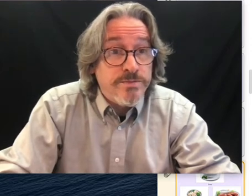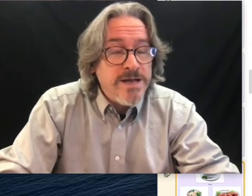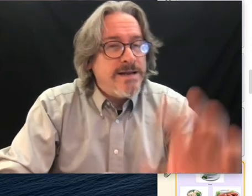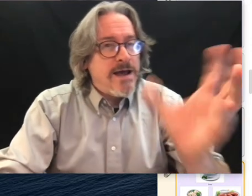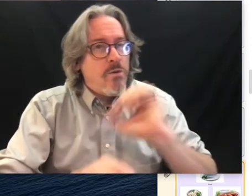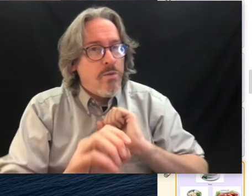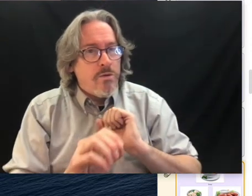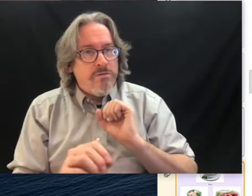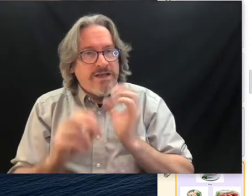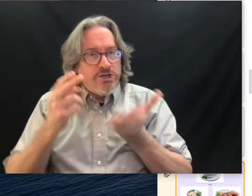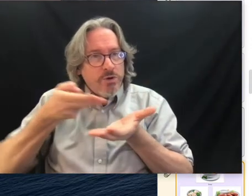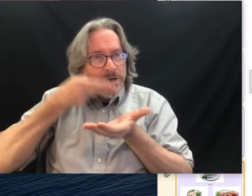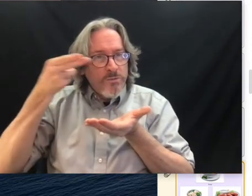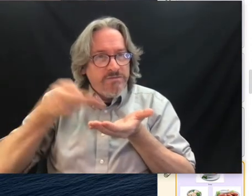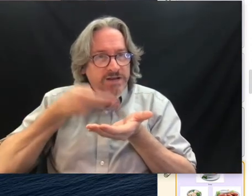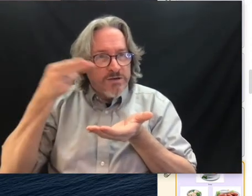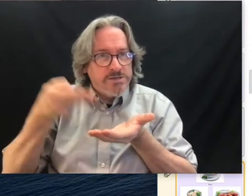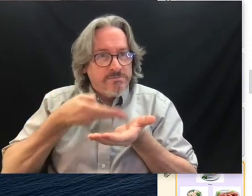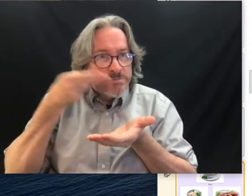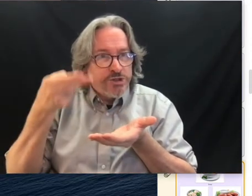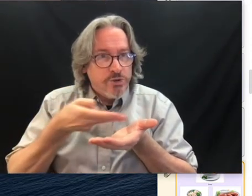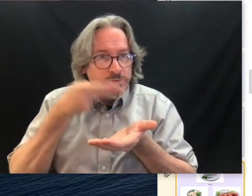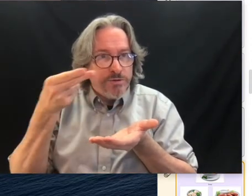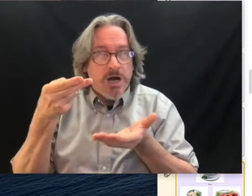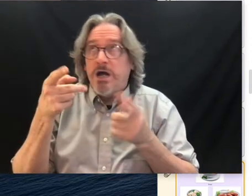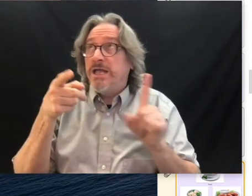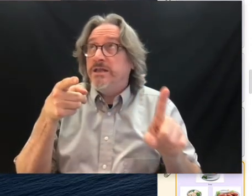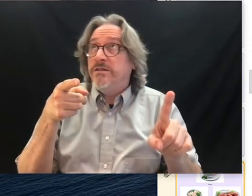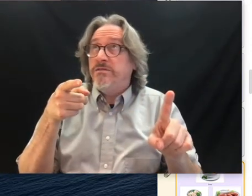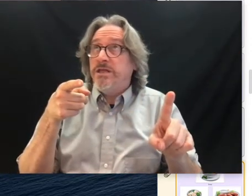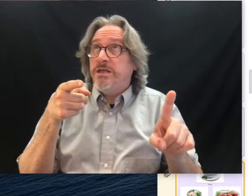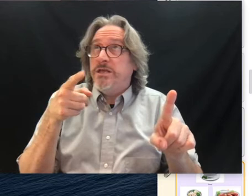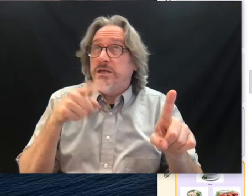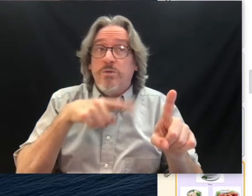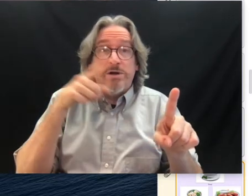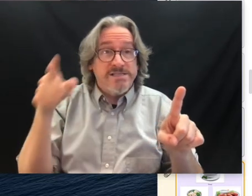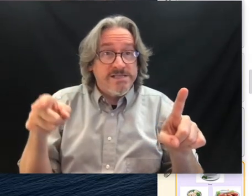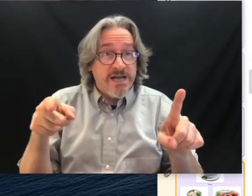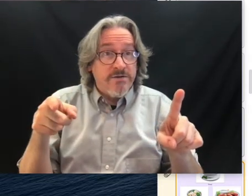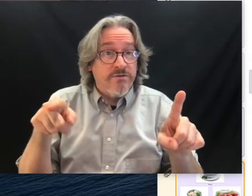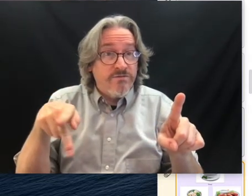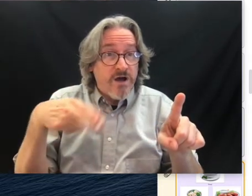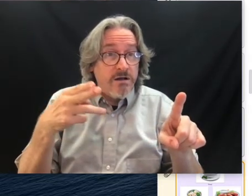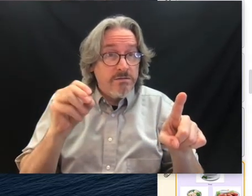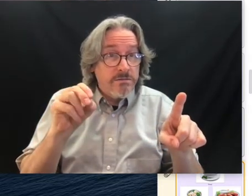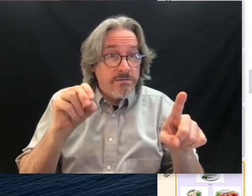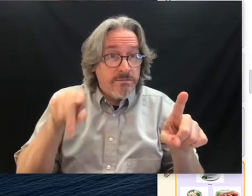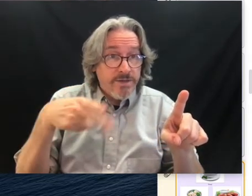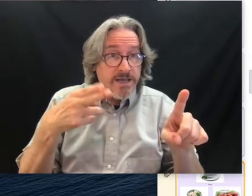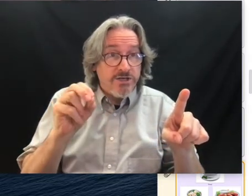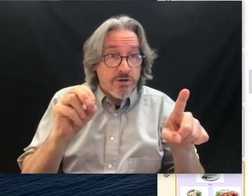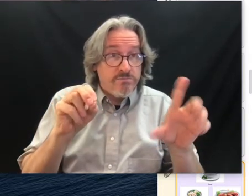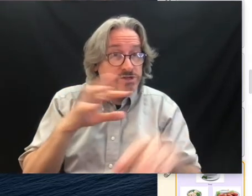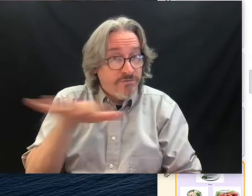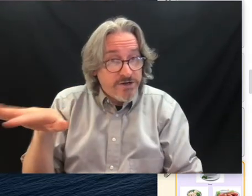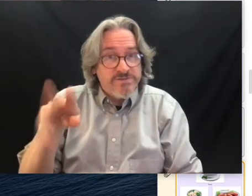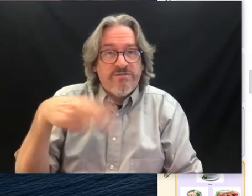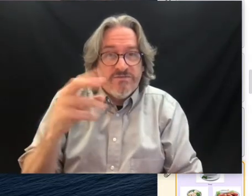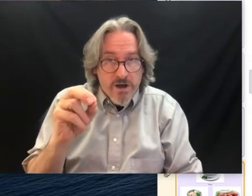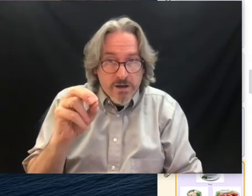Soup. Now, they show it in one of the videos, soup, in the, what's the sign for pho? P-H-O.